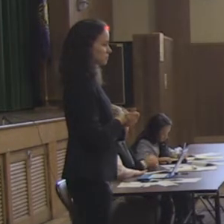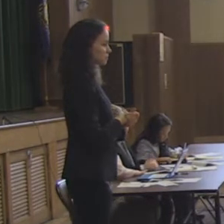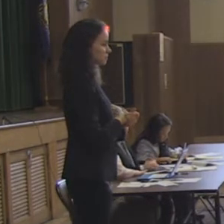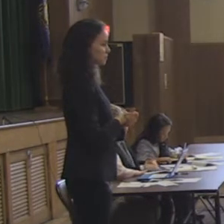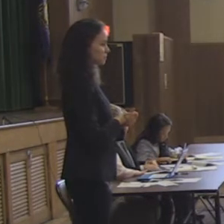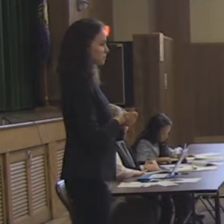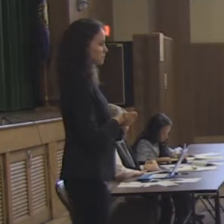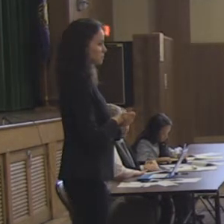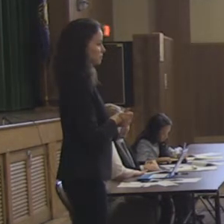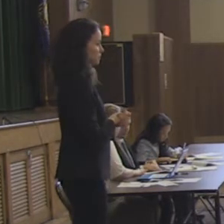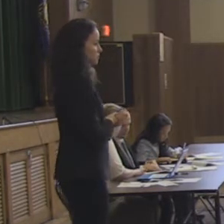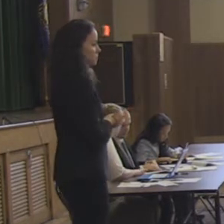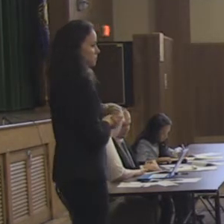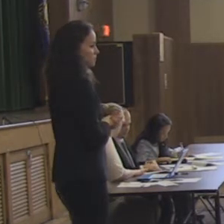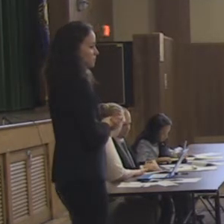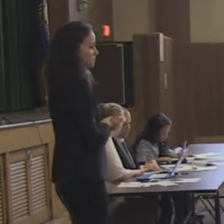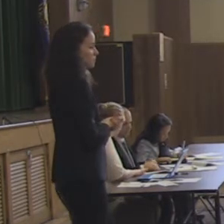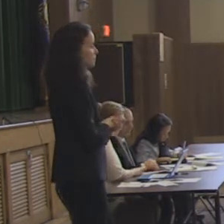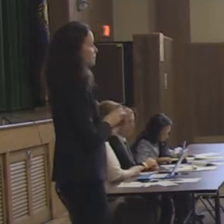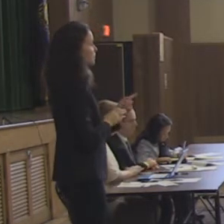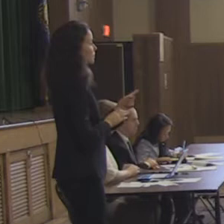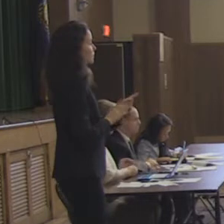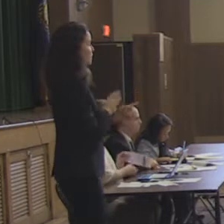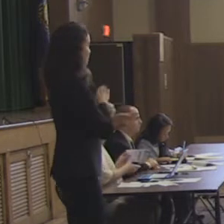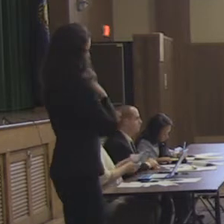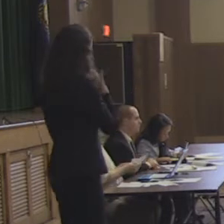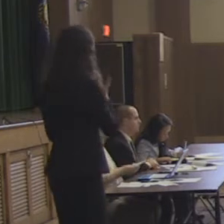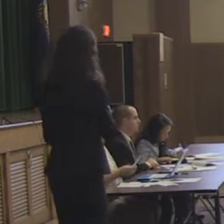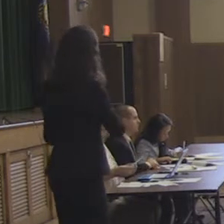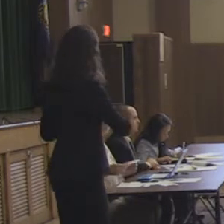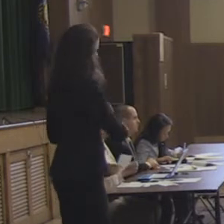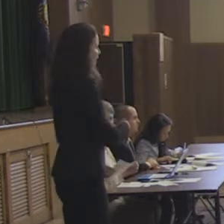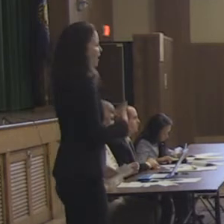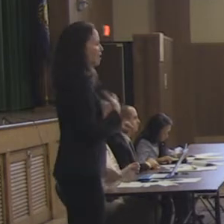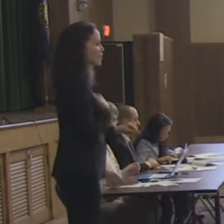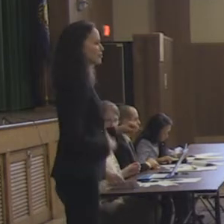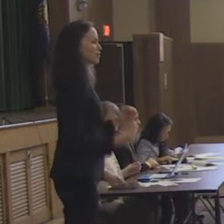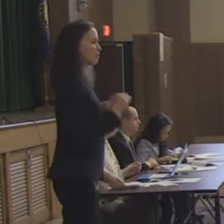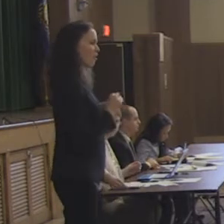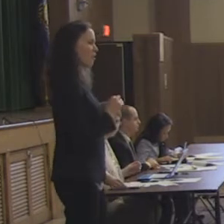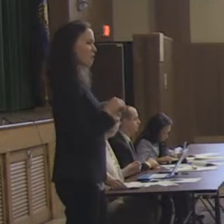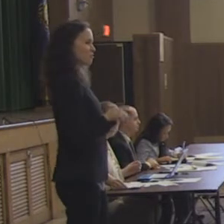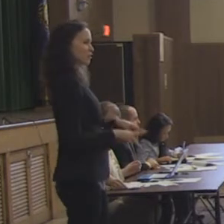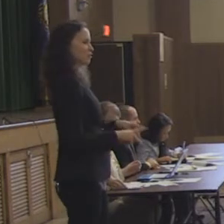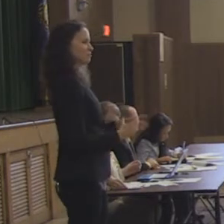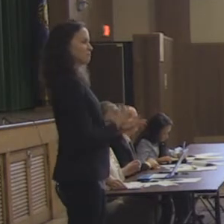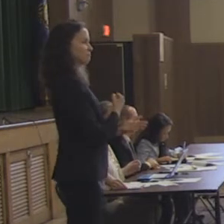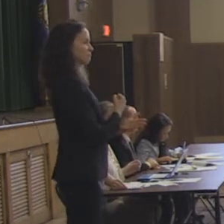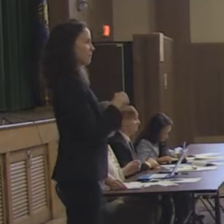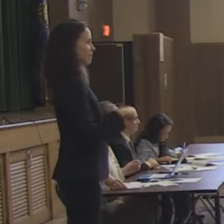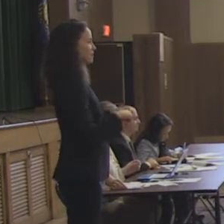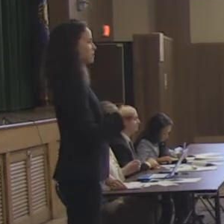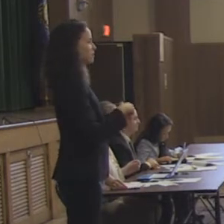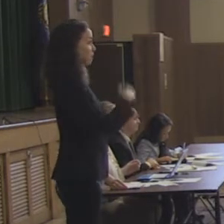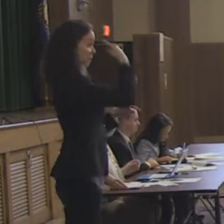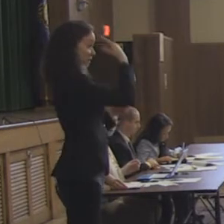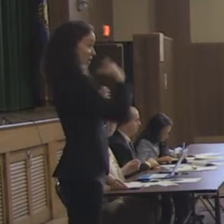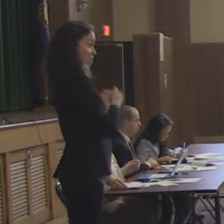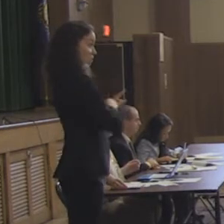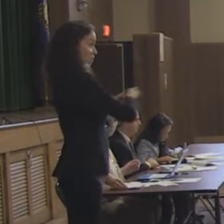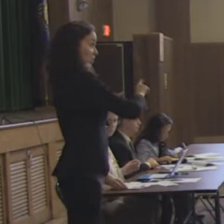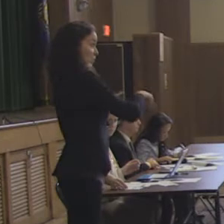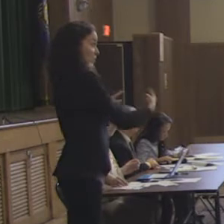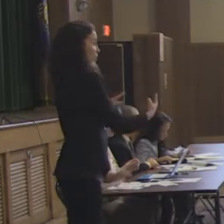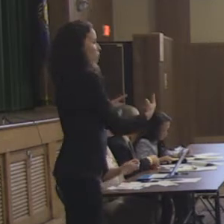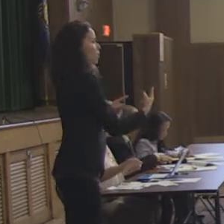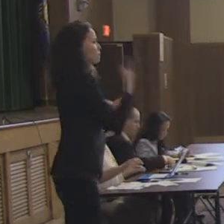I also want to thank you for being here. I wish we would have more sessions like this, not only for mental health, but for every